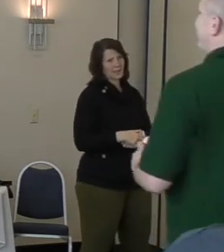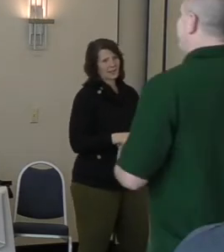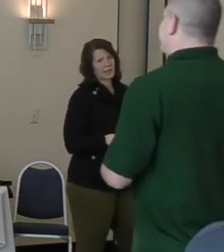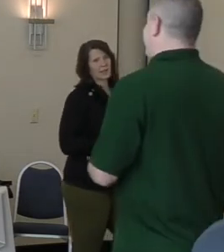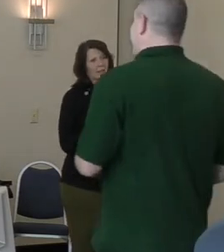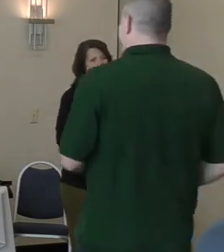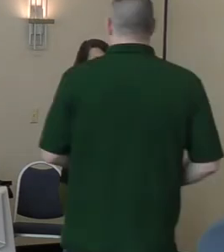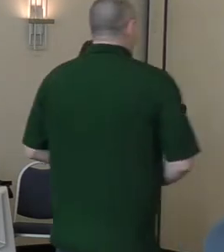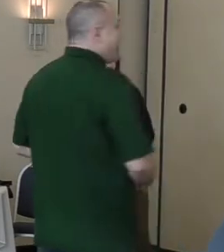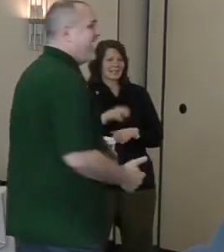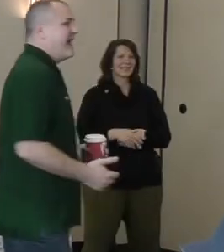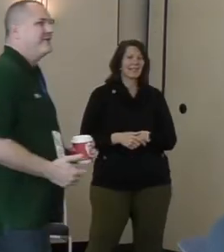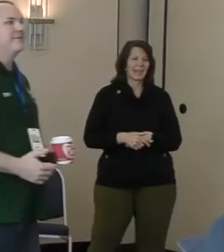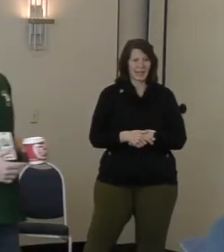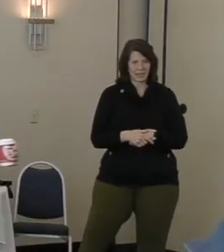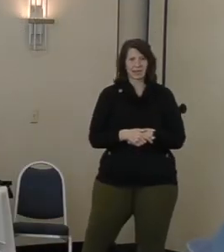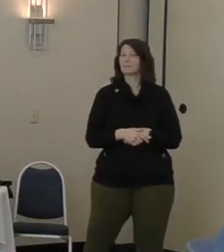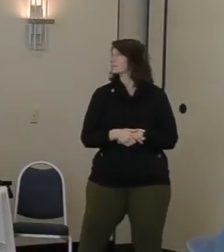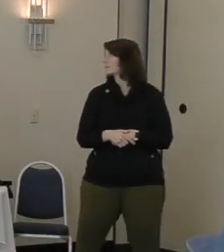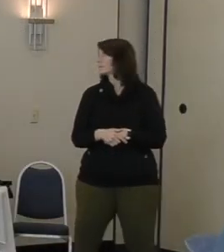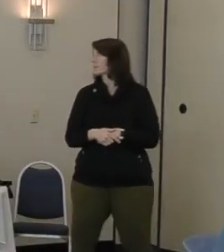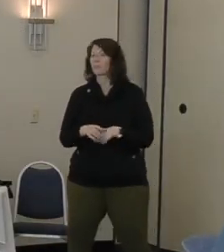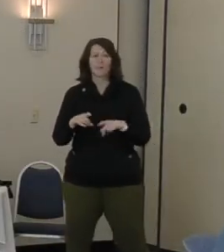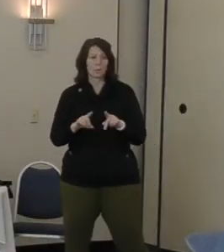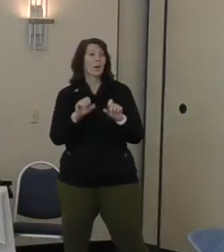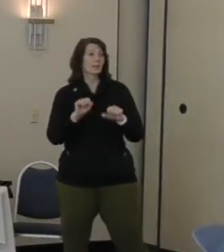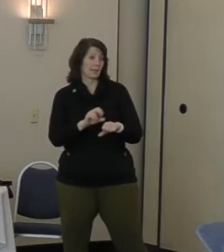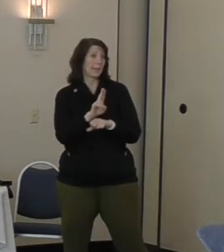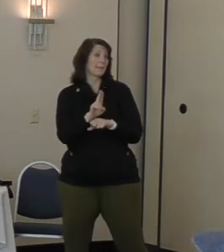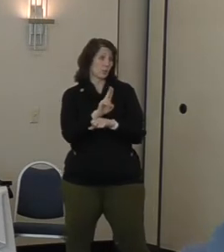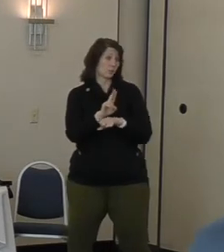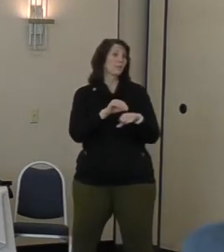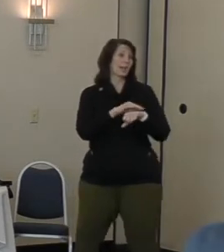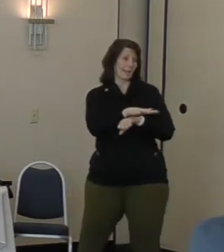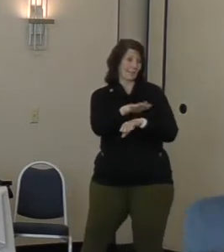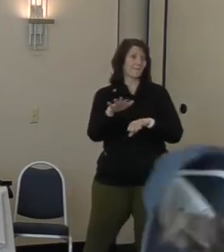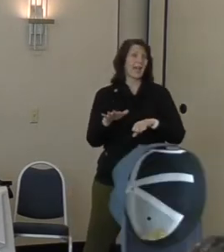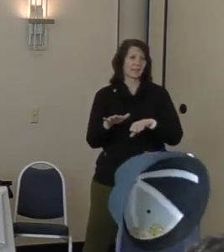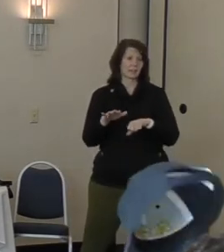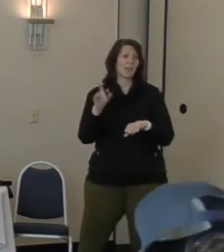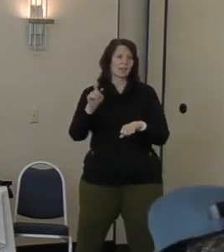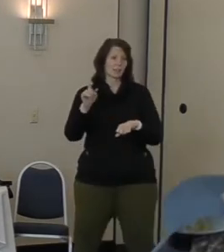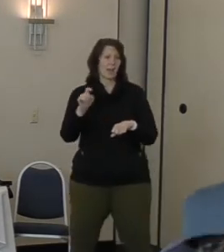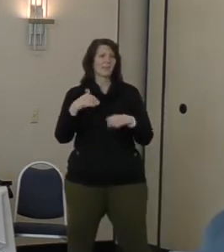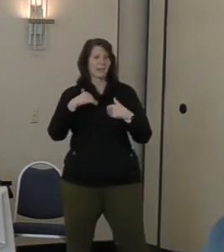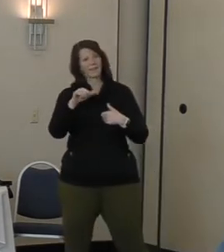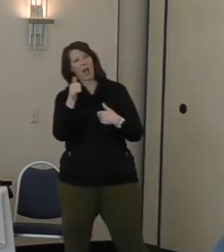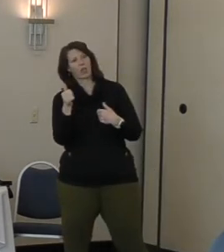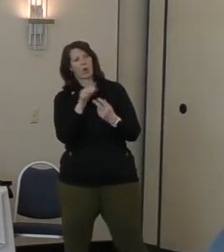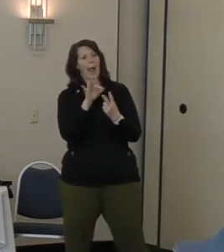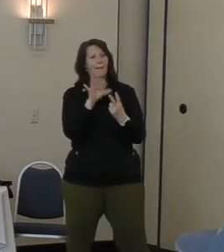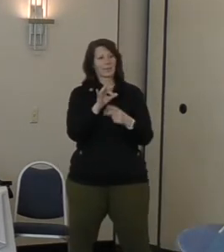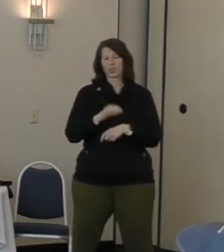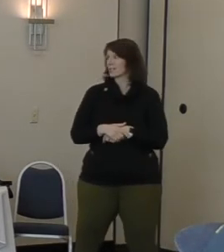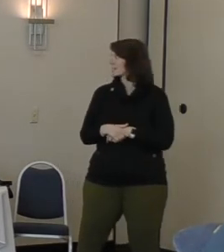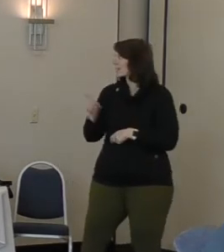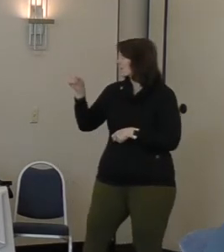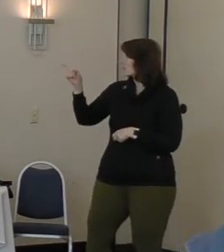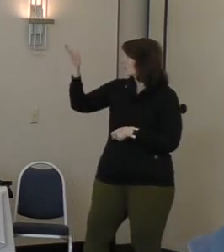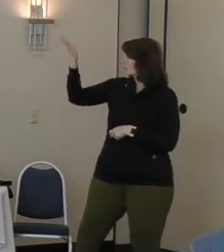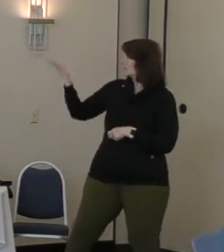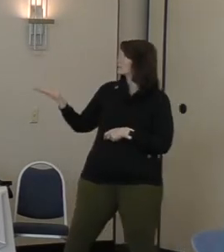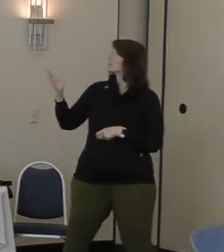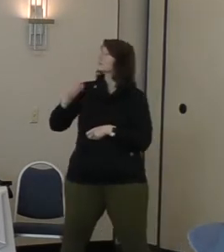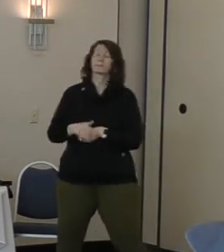it. Everybody's seen it. And while it can be useful and effective, you kind of have to have other options. And so that kind of brings me